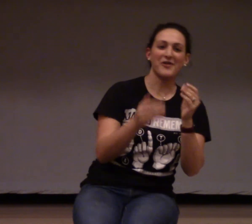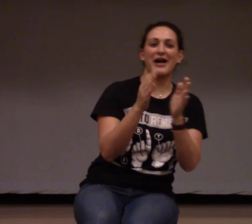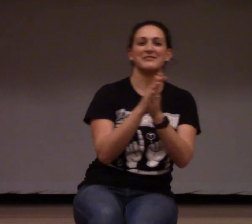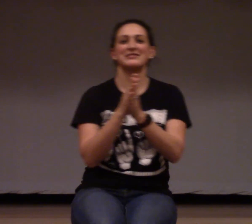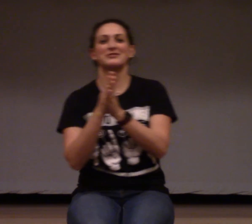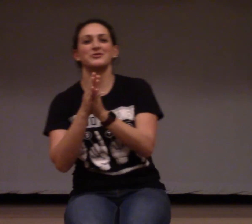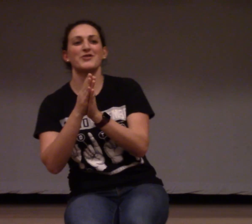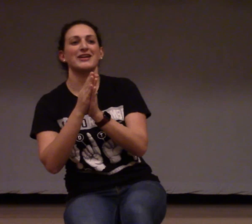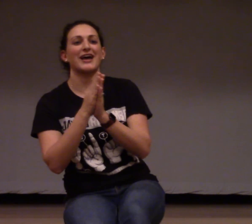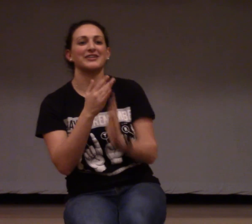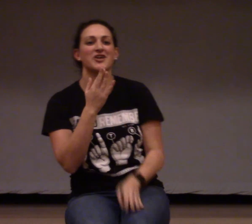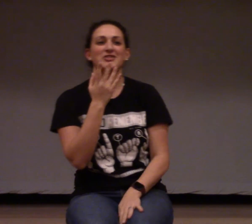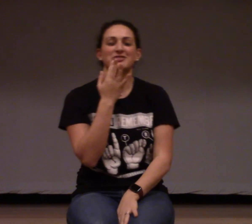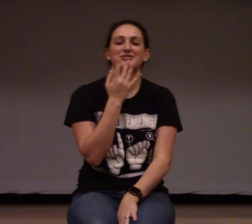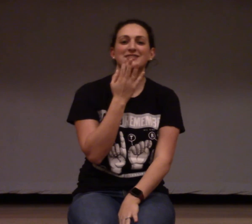Okay, so we'll do that again. Colors.